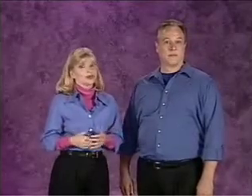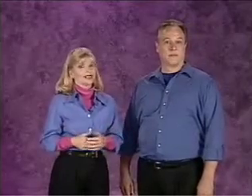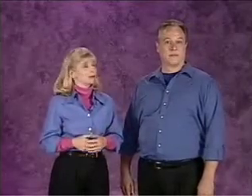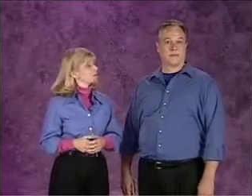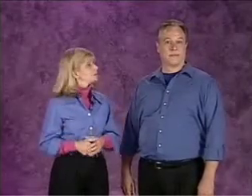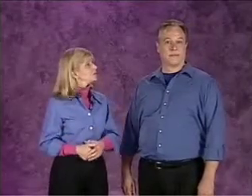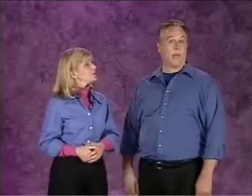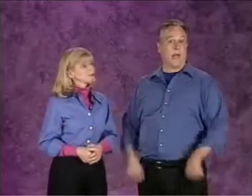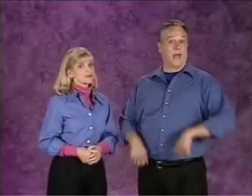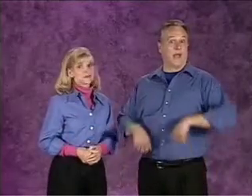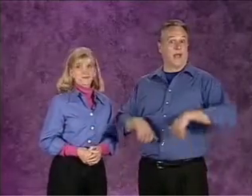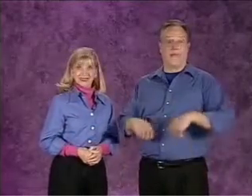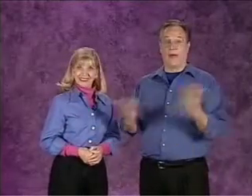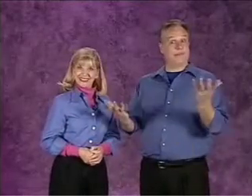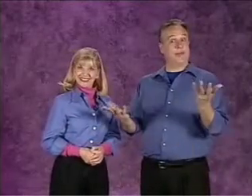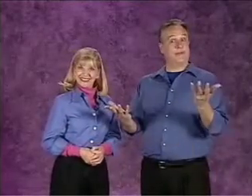be. That's it.